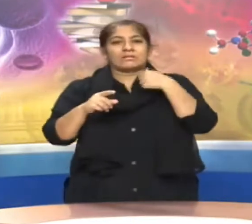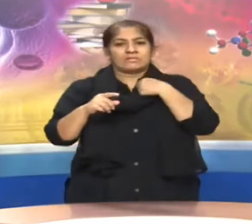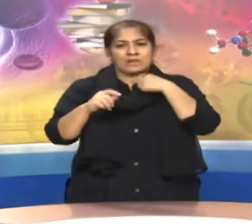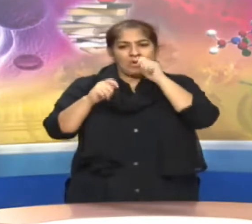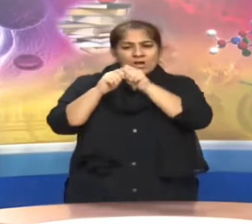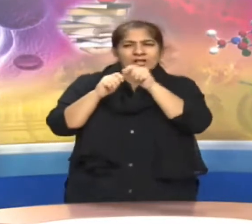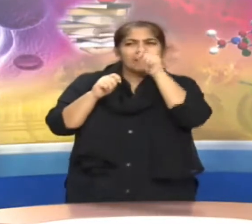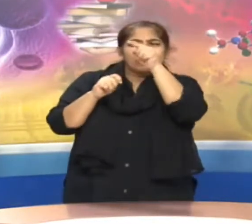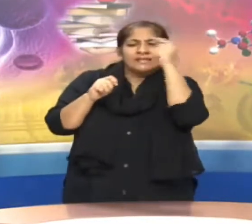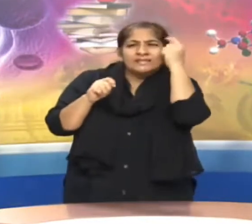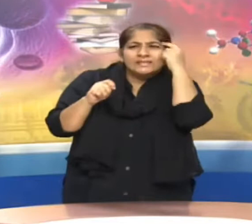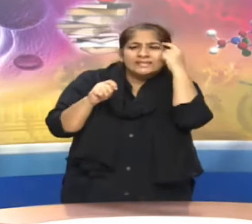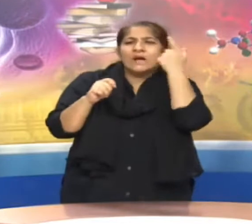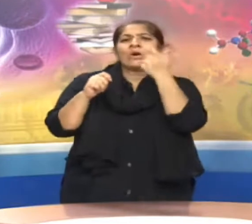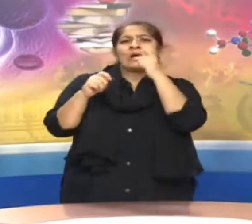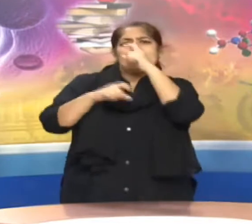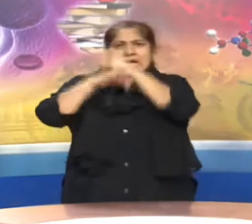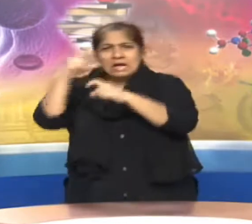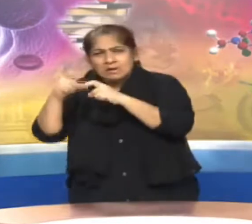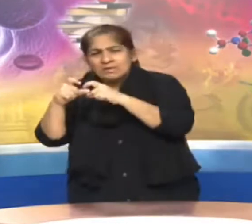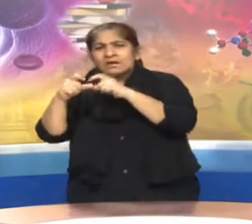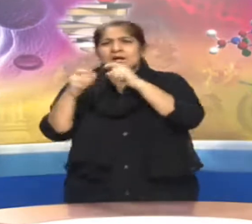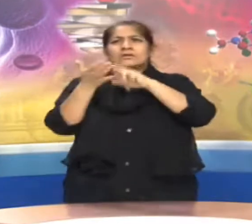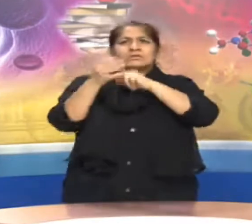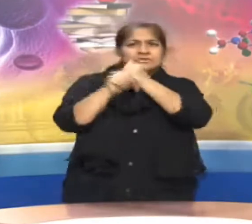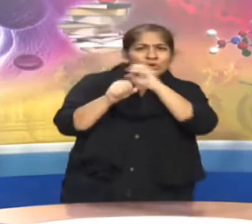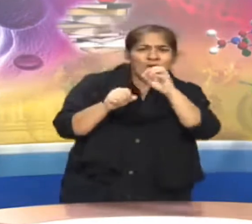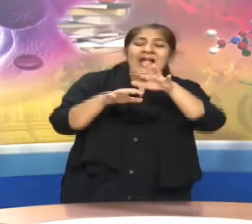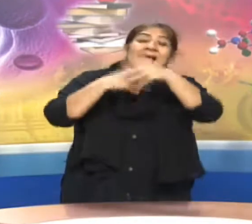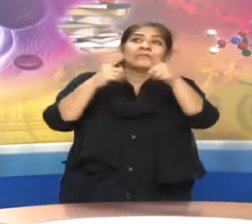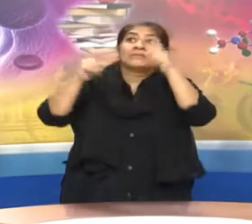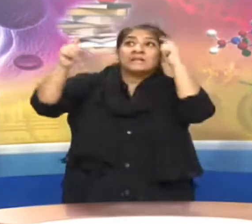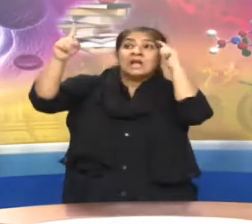of our organization where we are working,